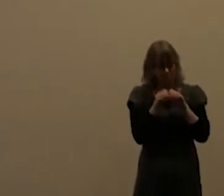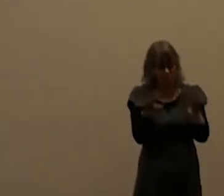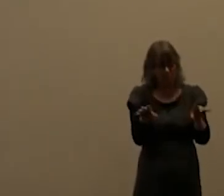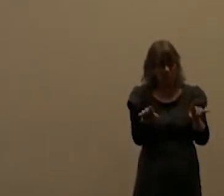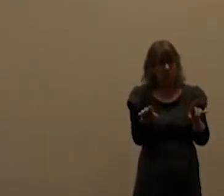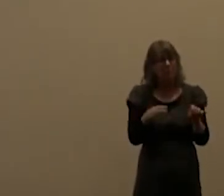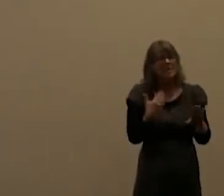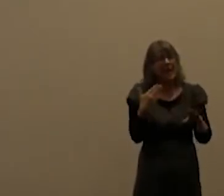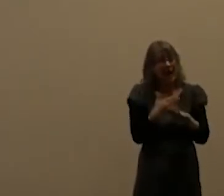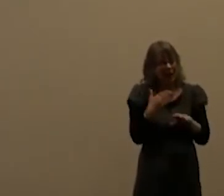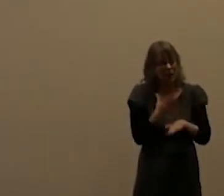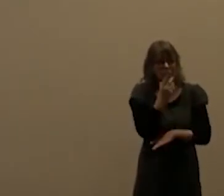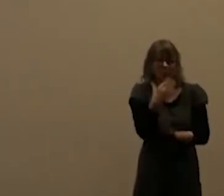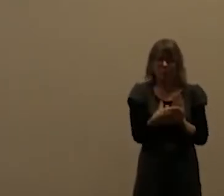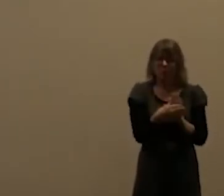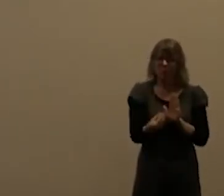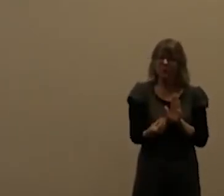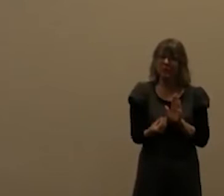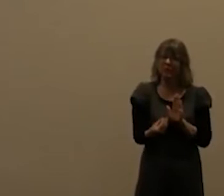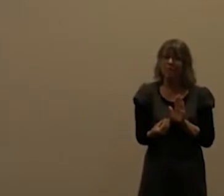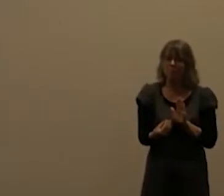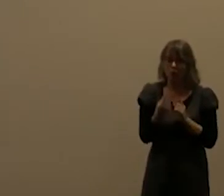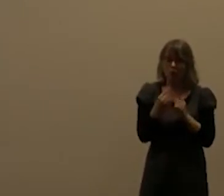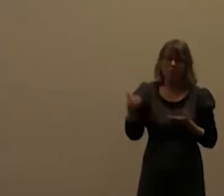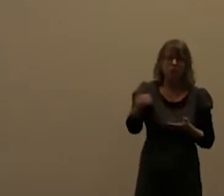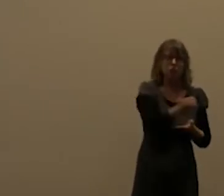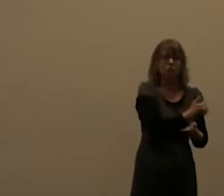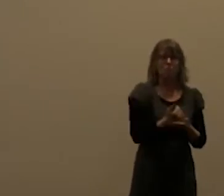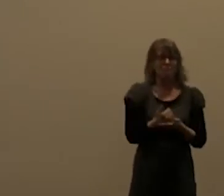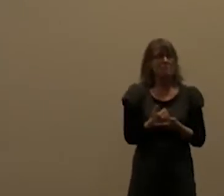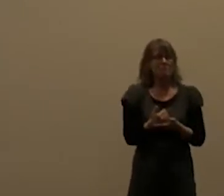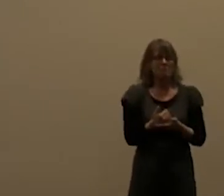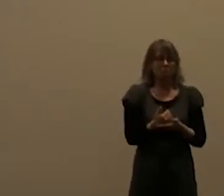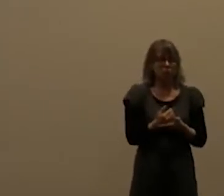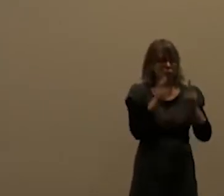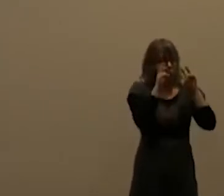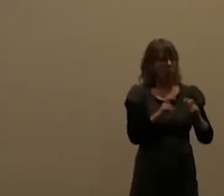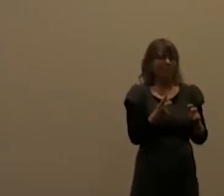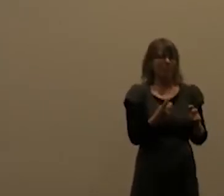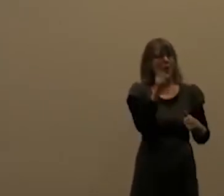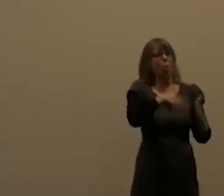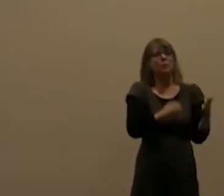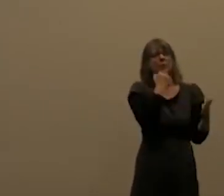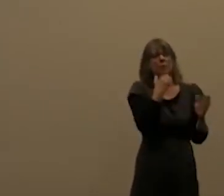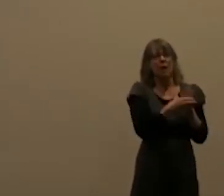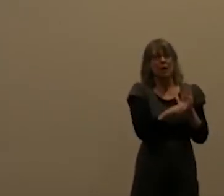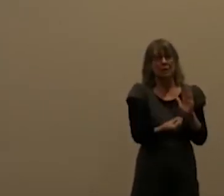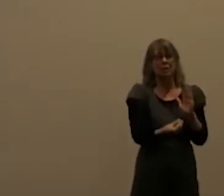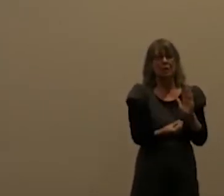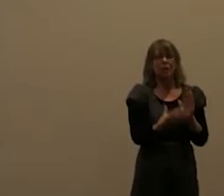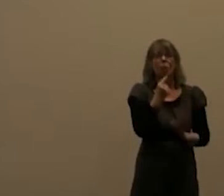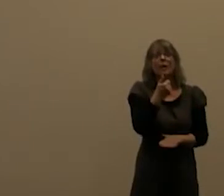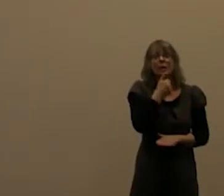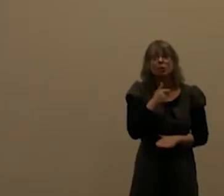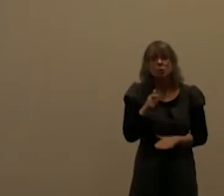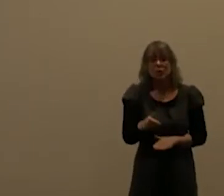any actions, like maybe we want to go pull information from a database to look up an order number, perhaps, we can use Power Automate for that.